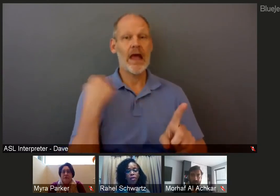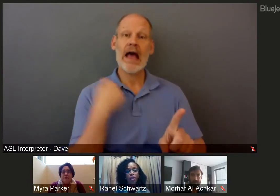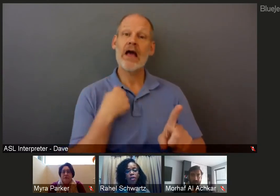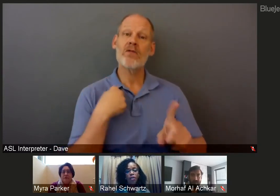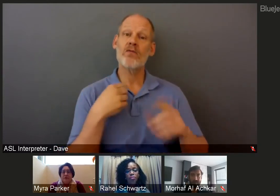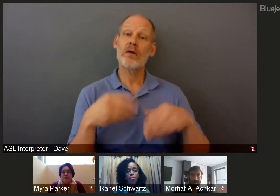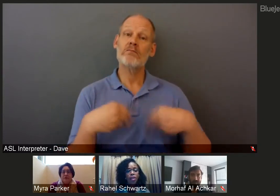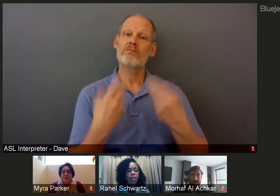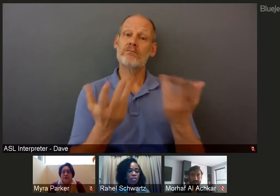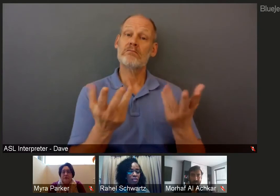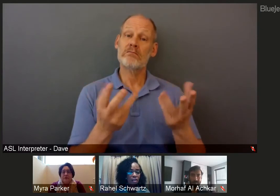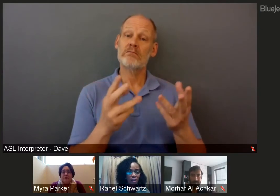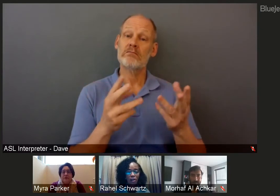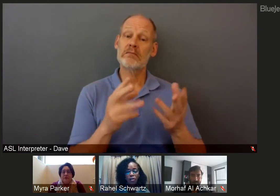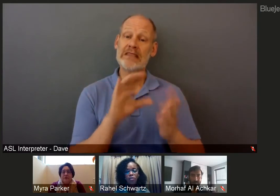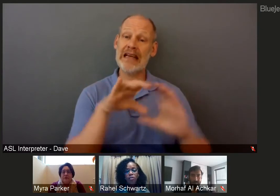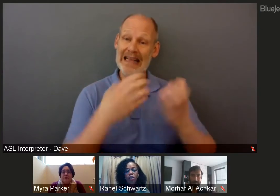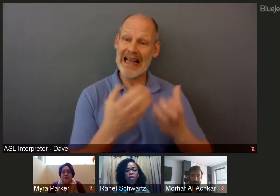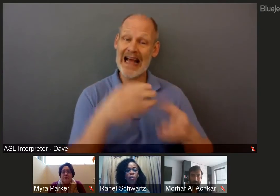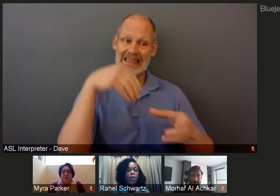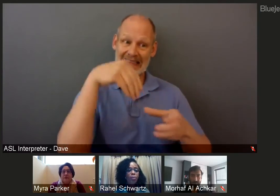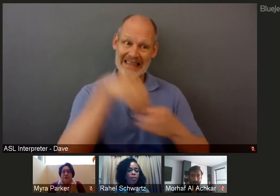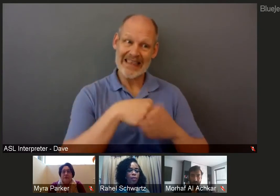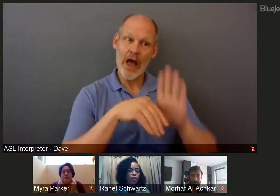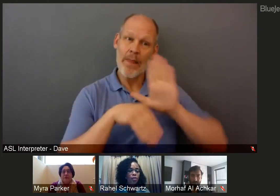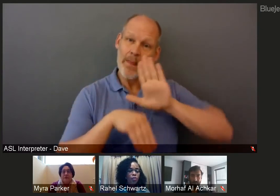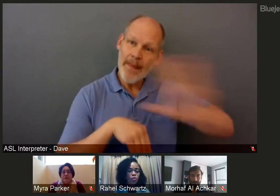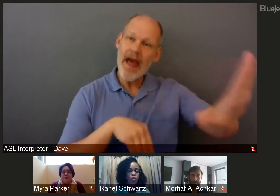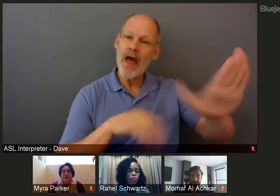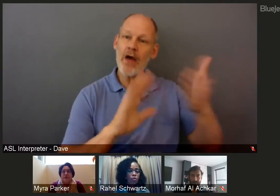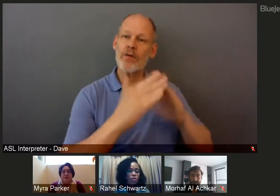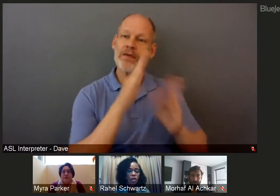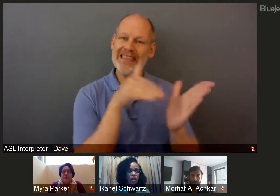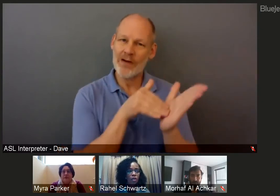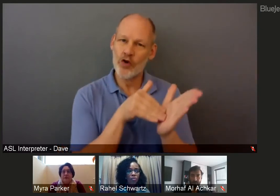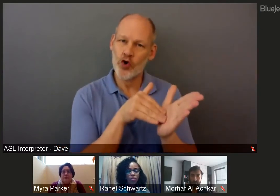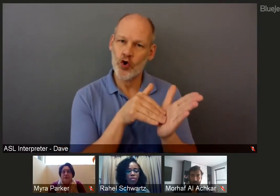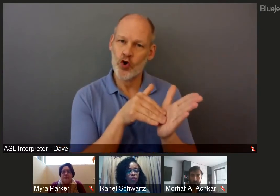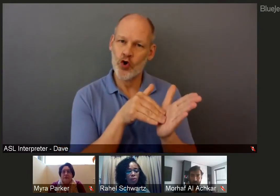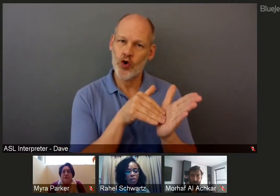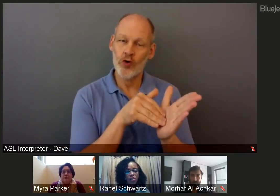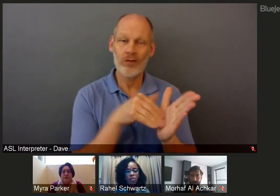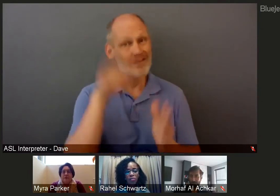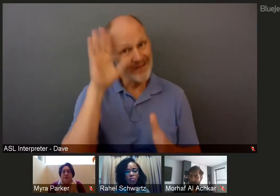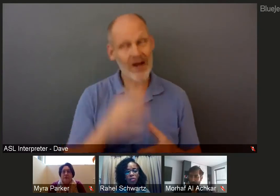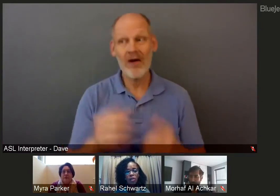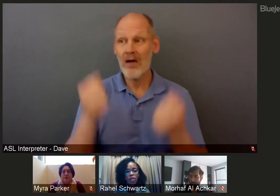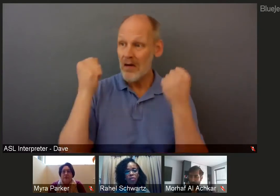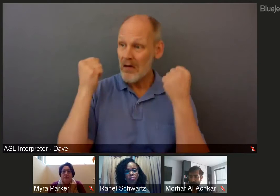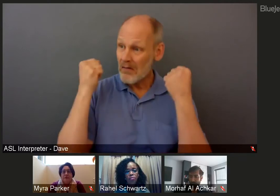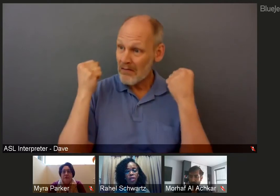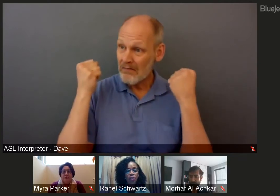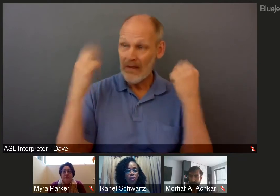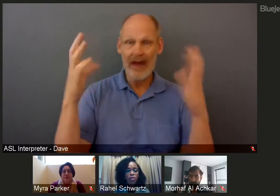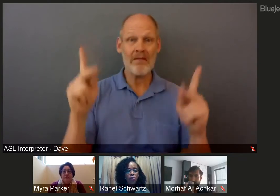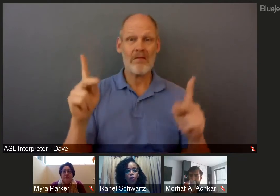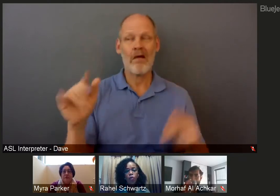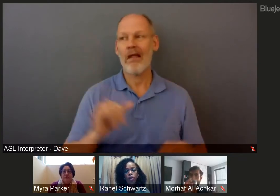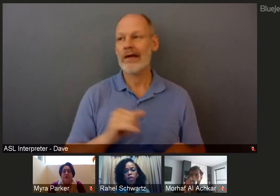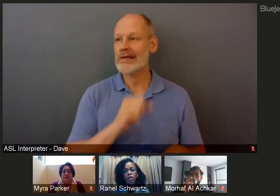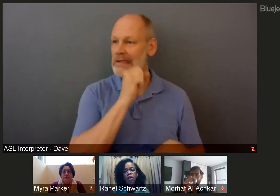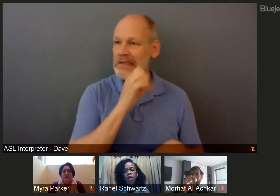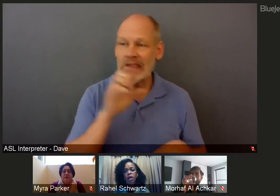of like seniors, people who don't speak